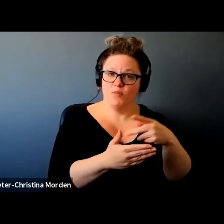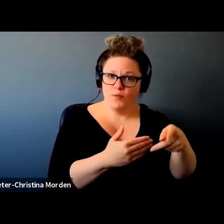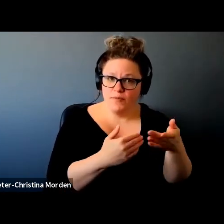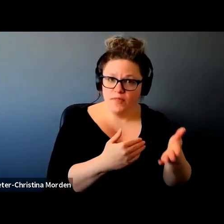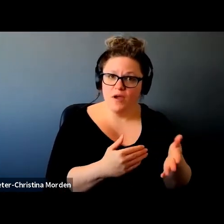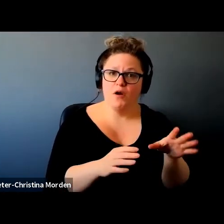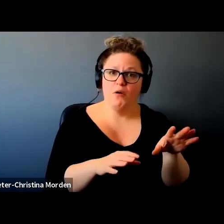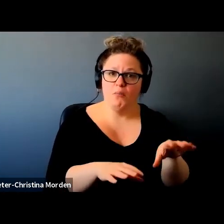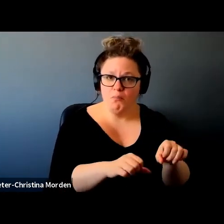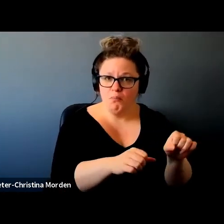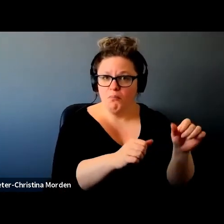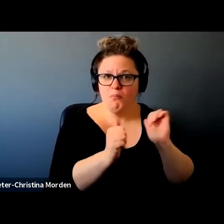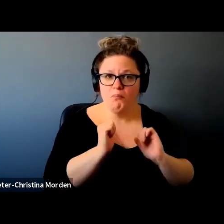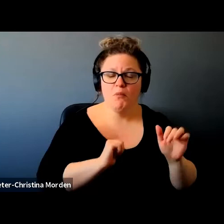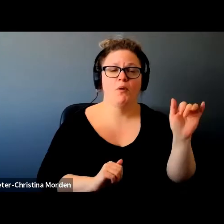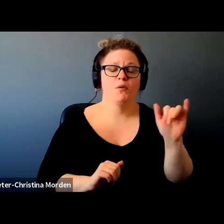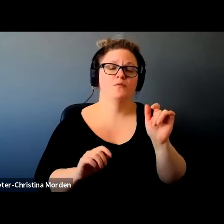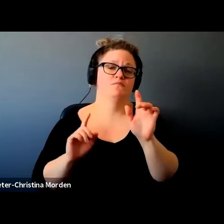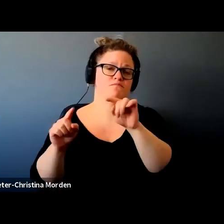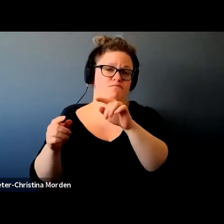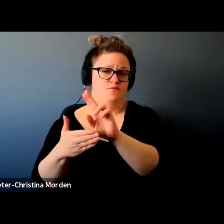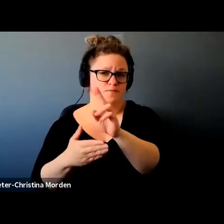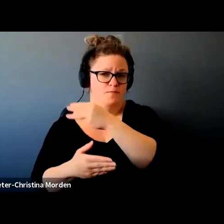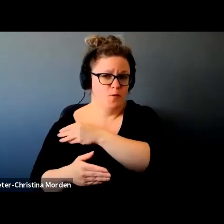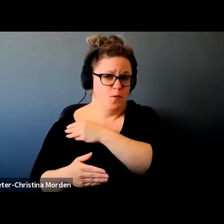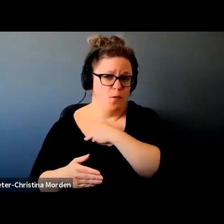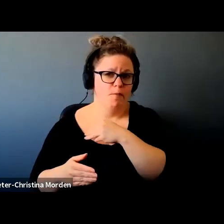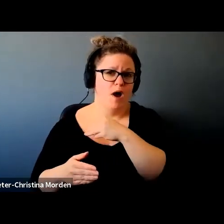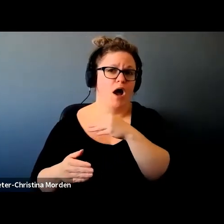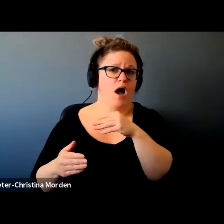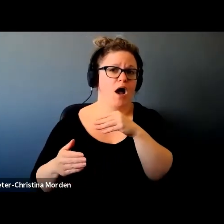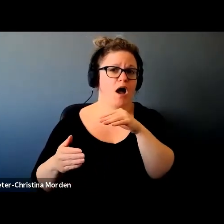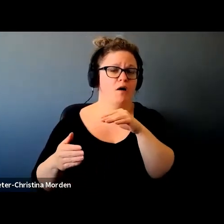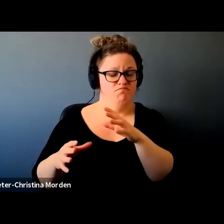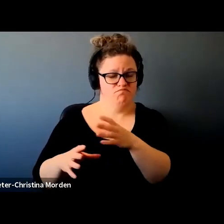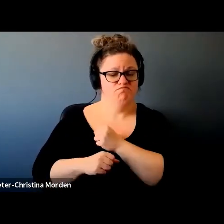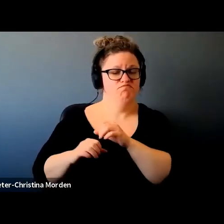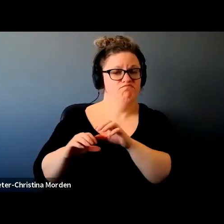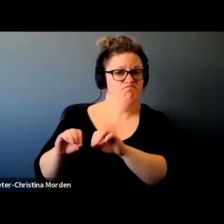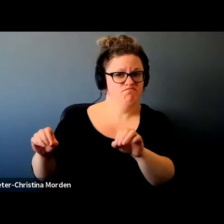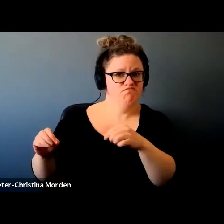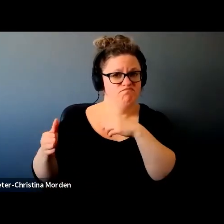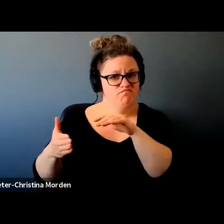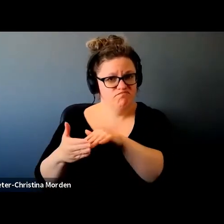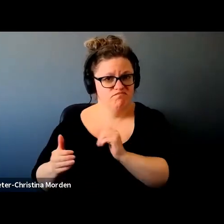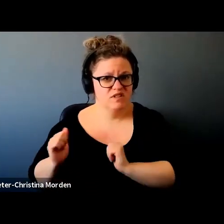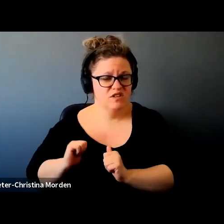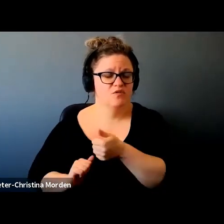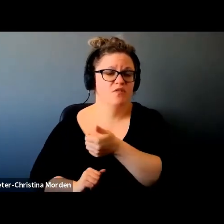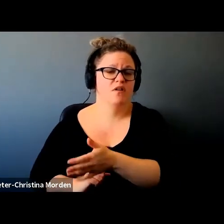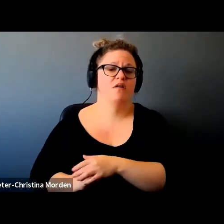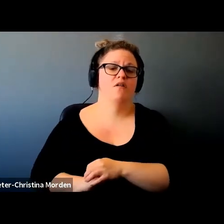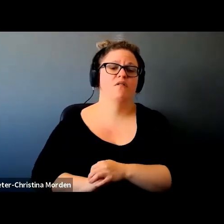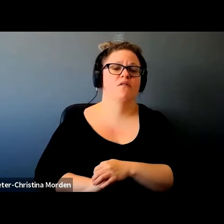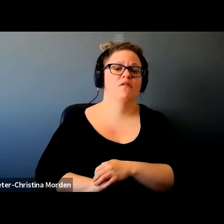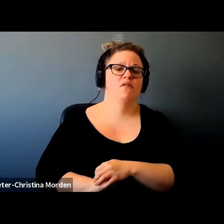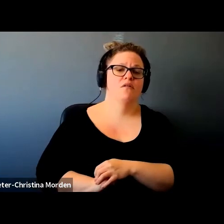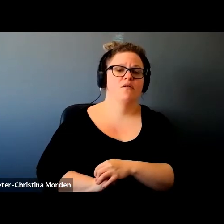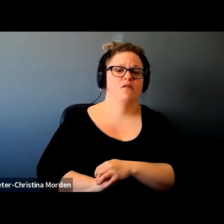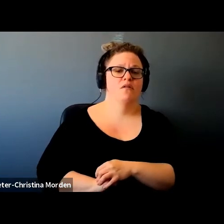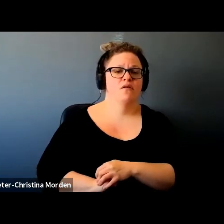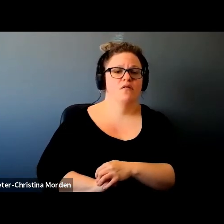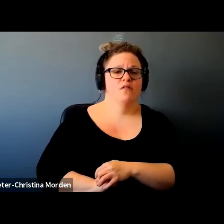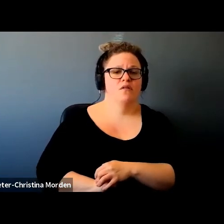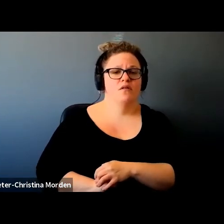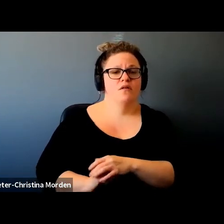of Manitoba. I get a degree there. And then I had